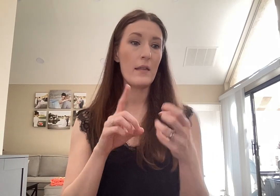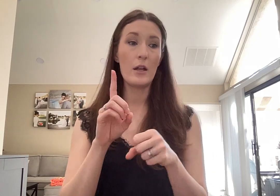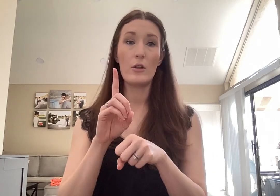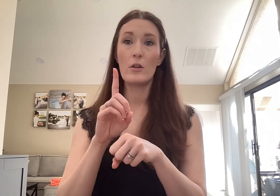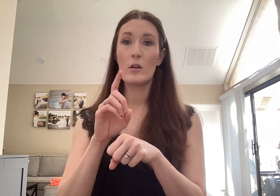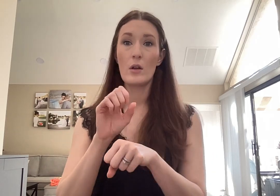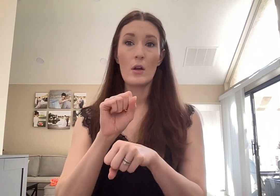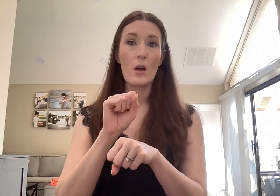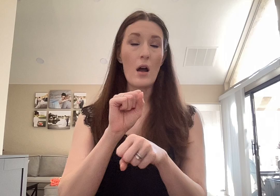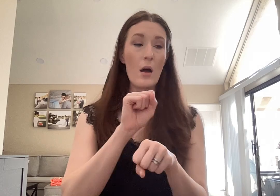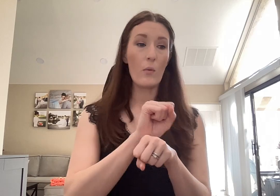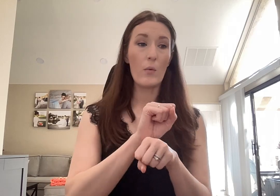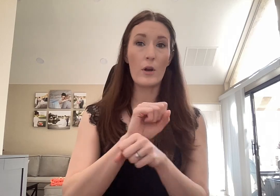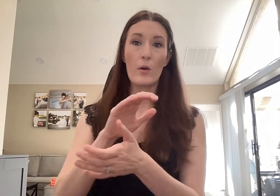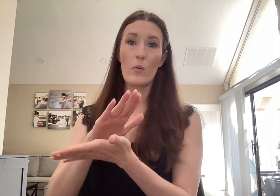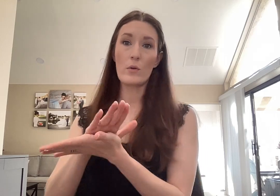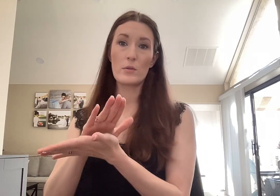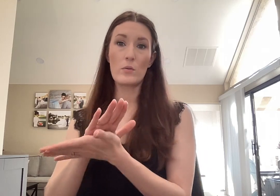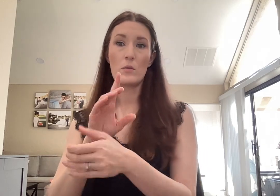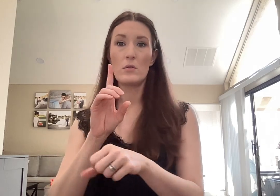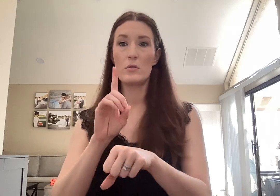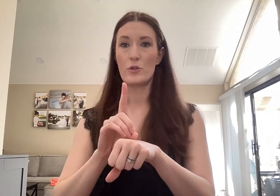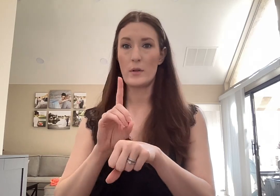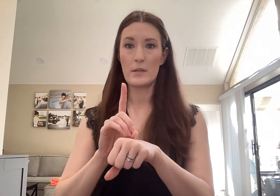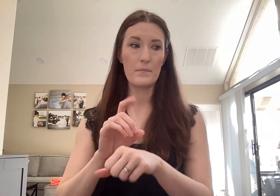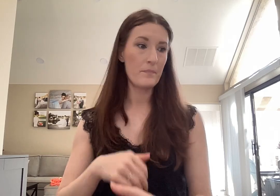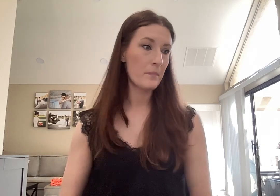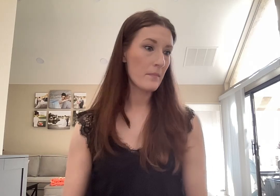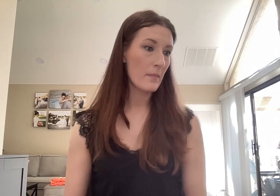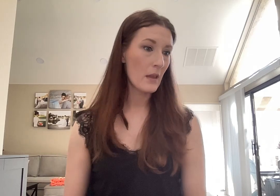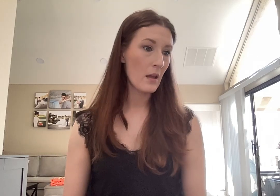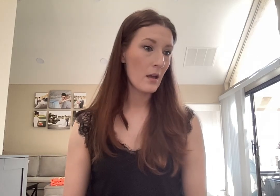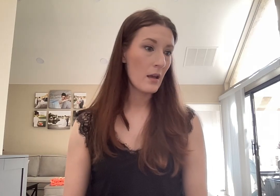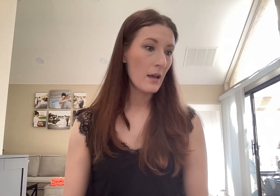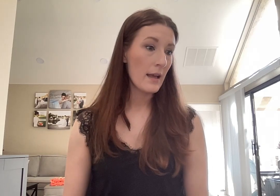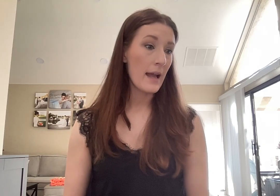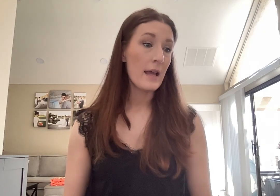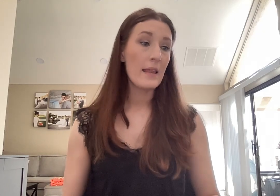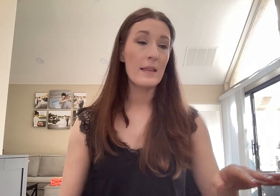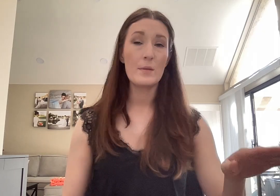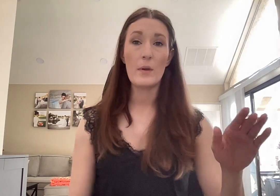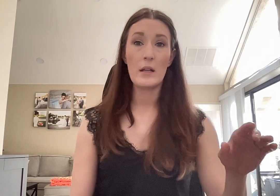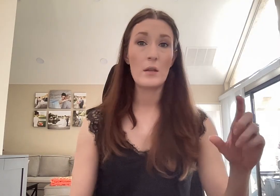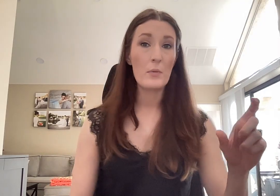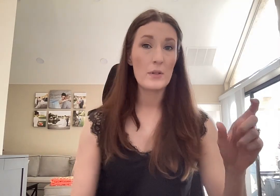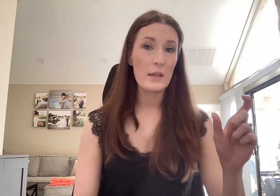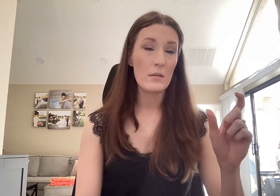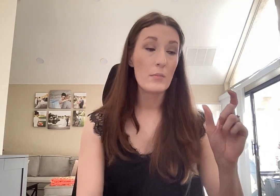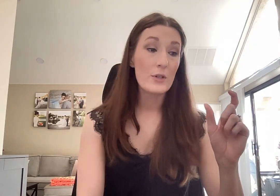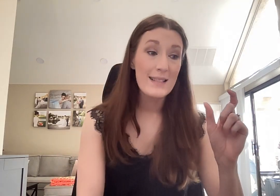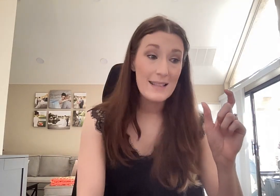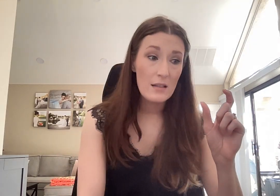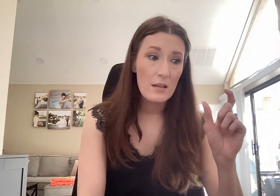then work or school chores. Okay, this one, the